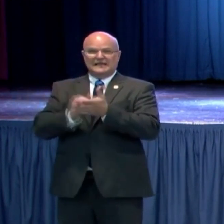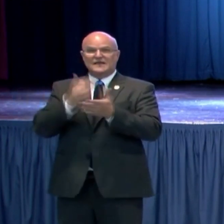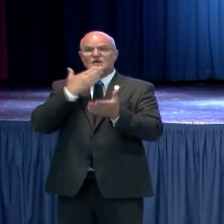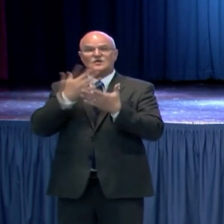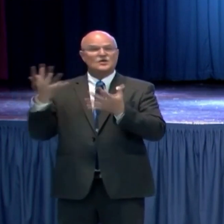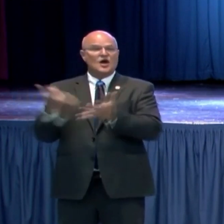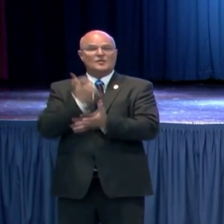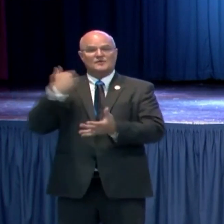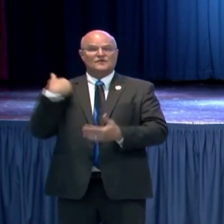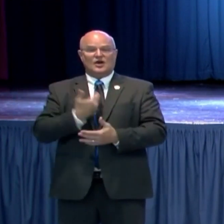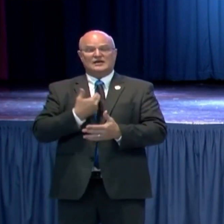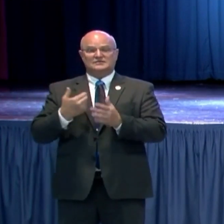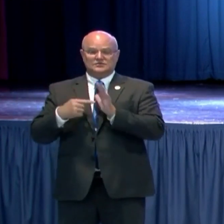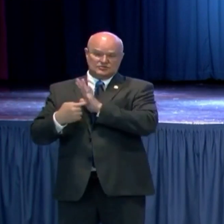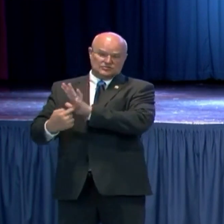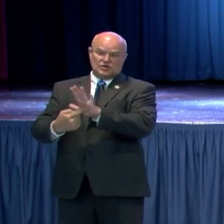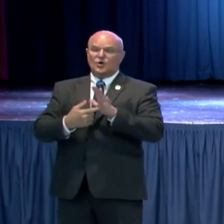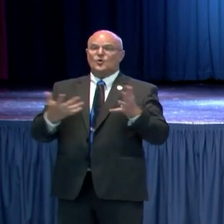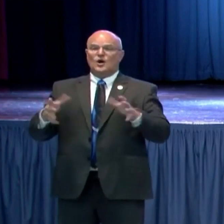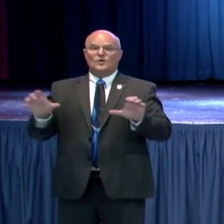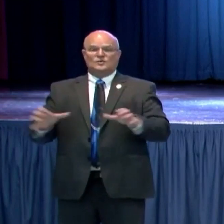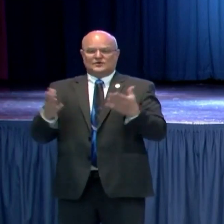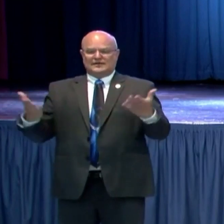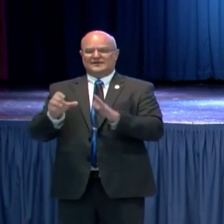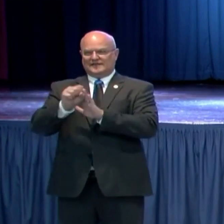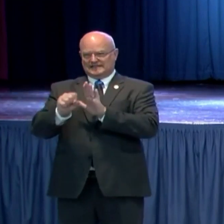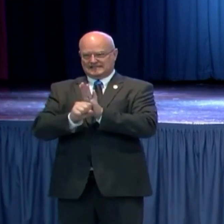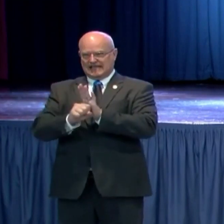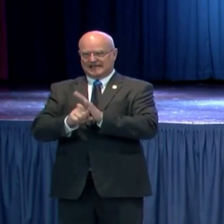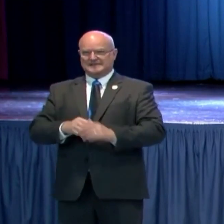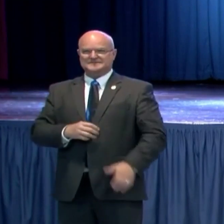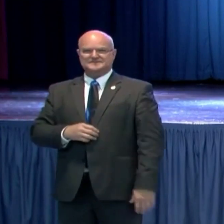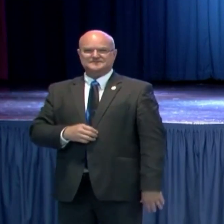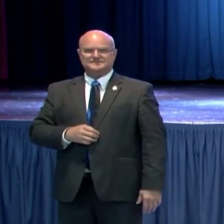good opportunity for us to showcase as to what we're doing here in the state.